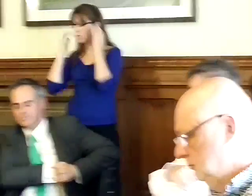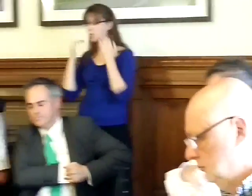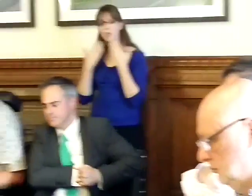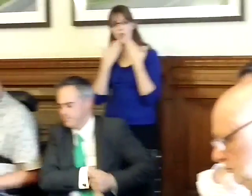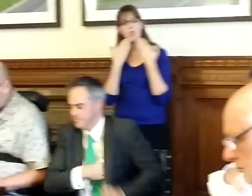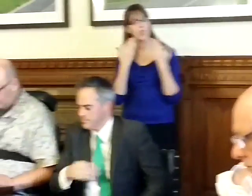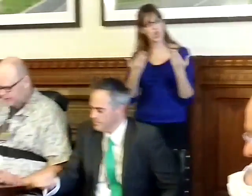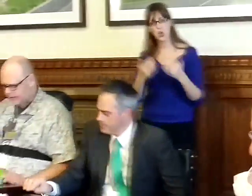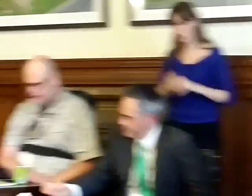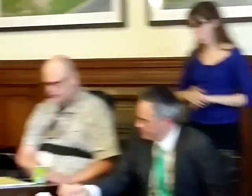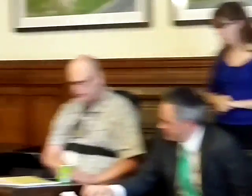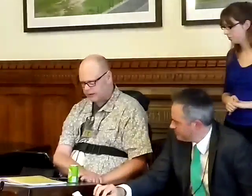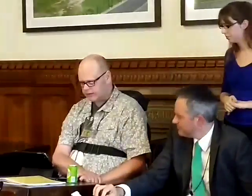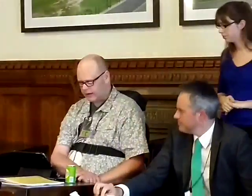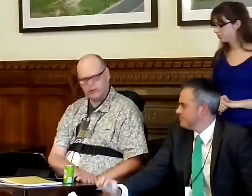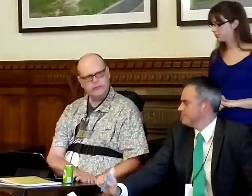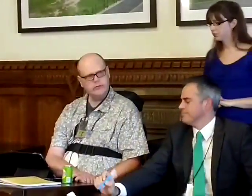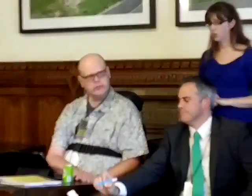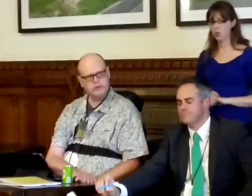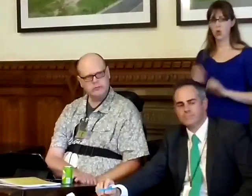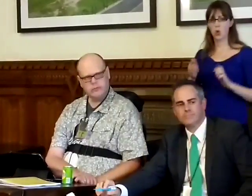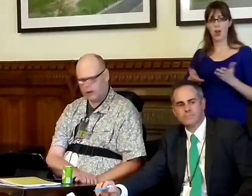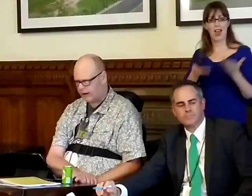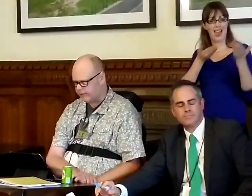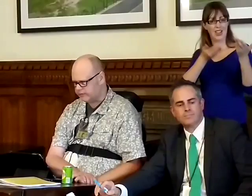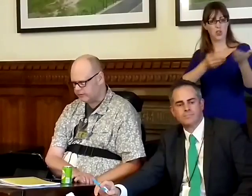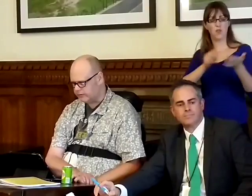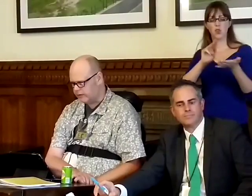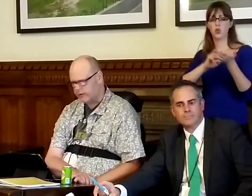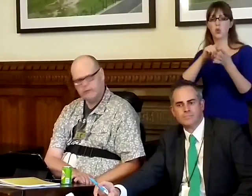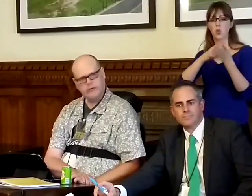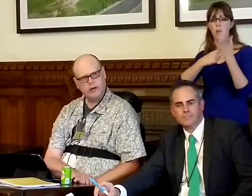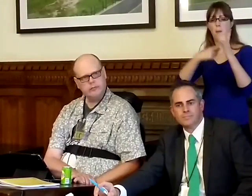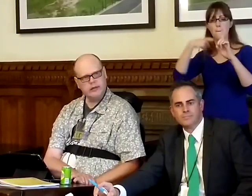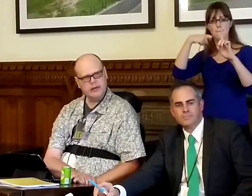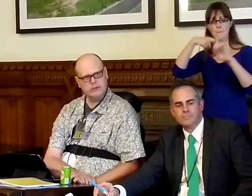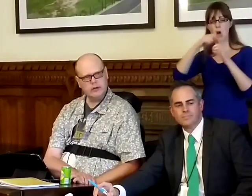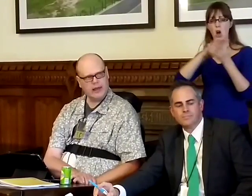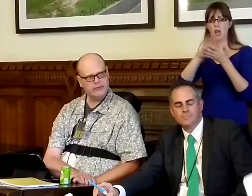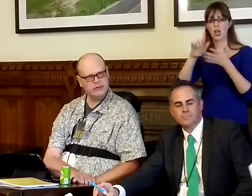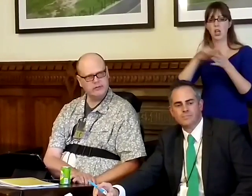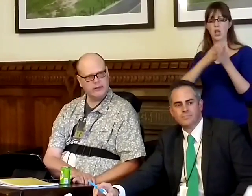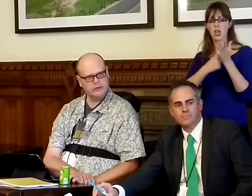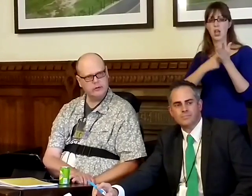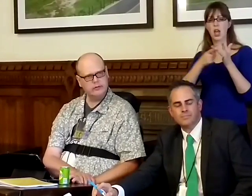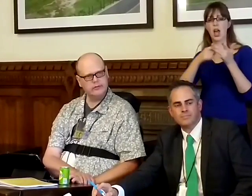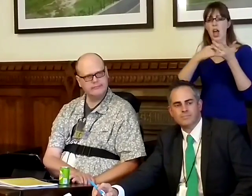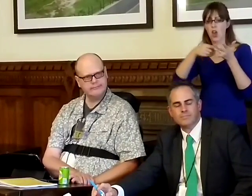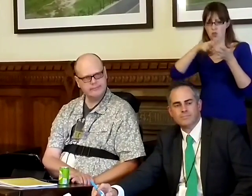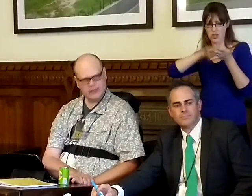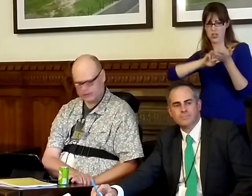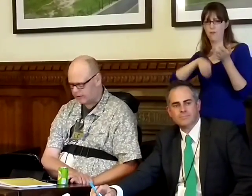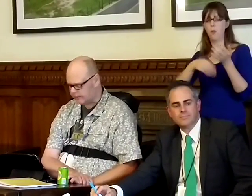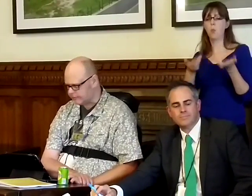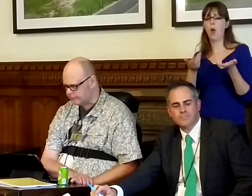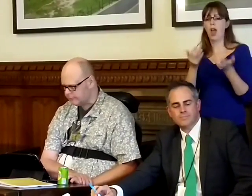Thanks, Kevin. Now I hand over to Mark Harrison from Equalize. Thank you.